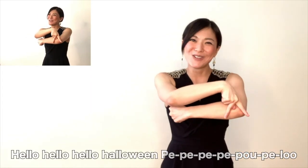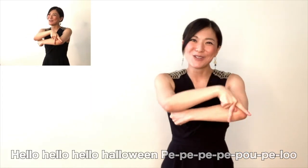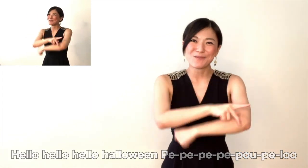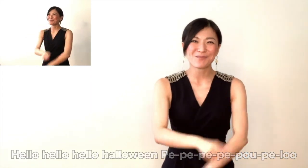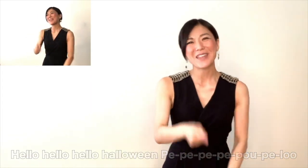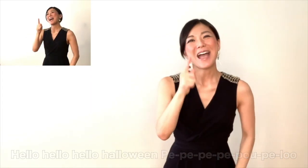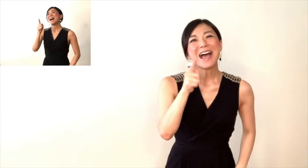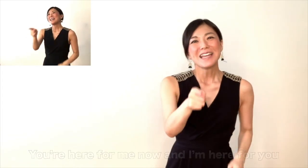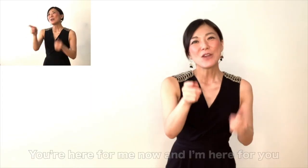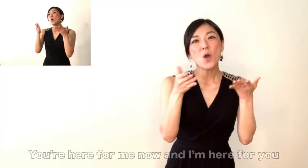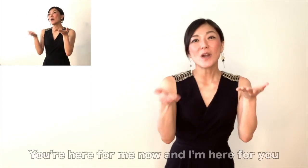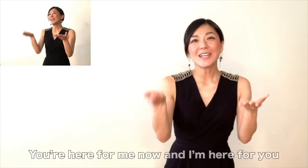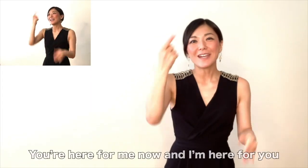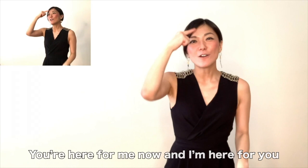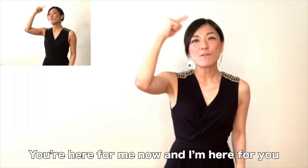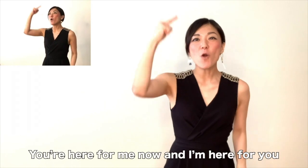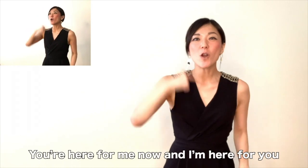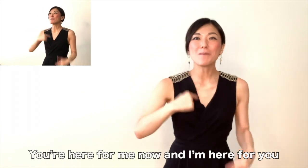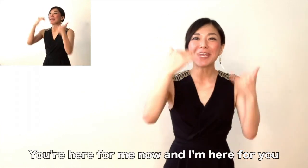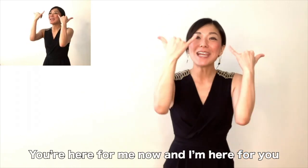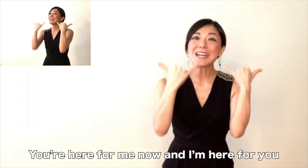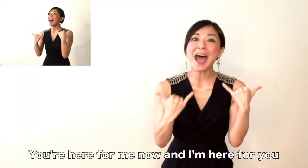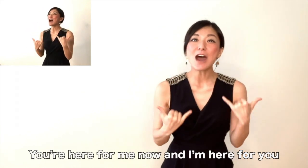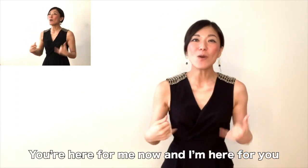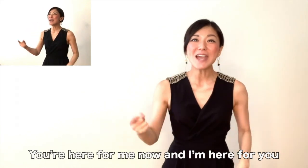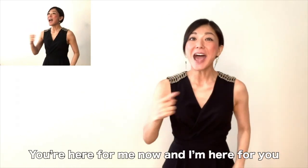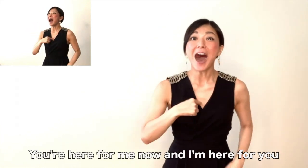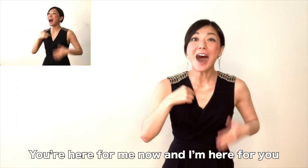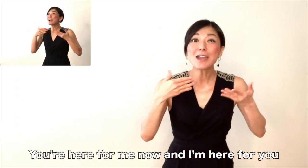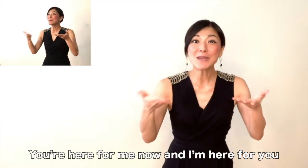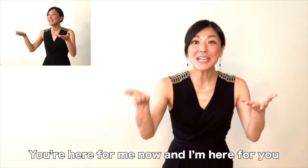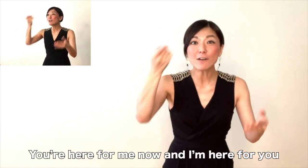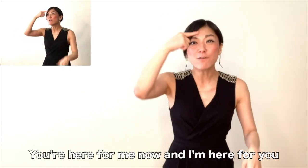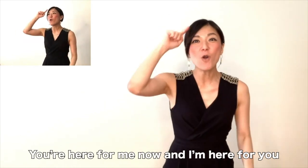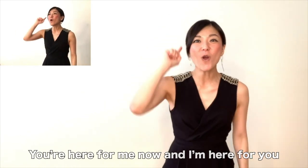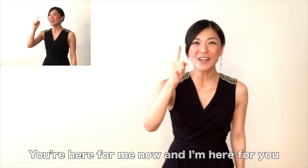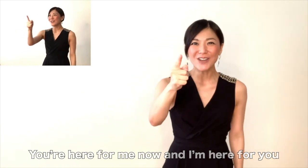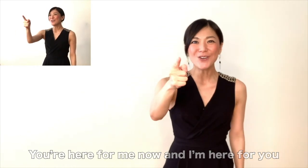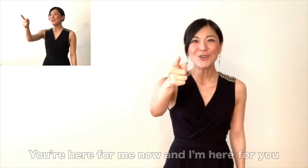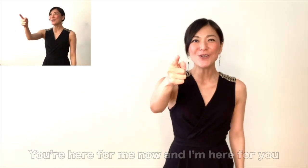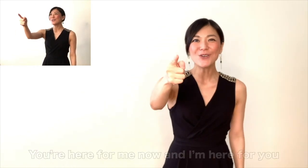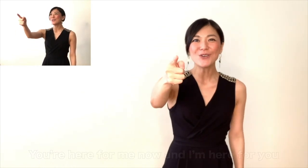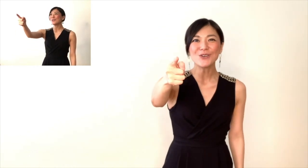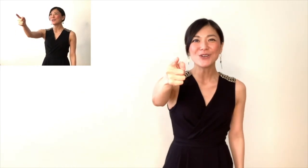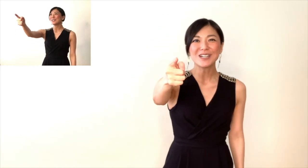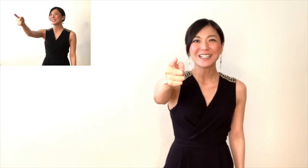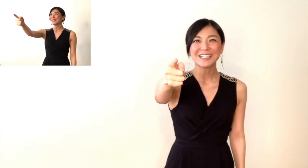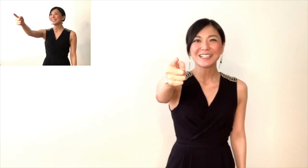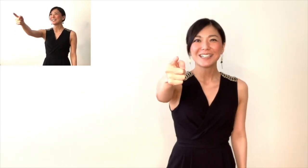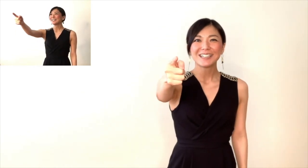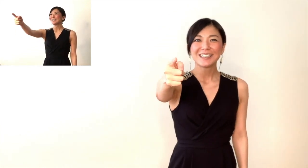-pup-palu You're here for me now and I'm here for you